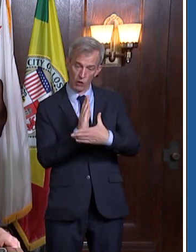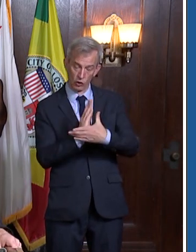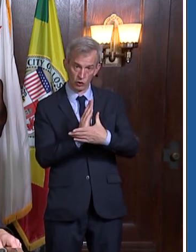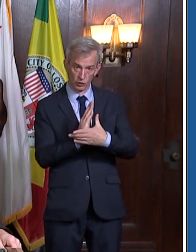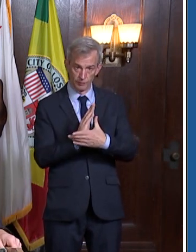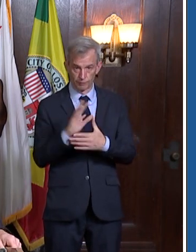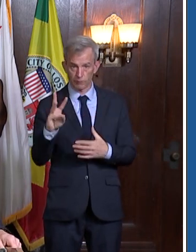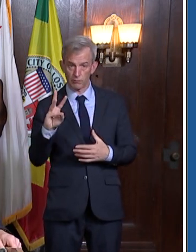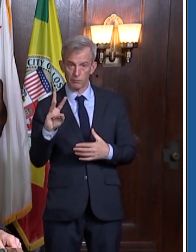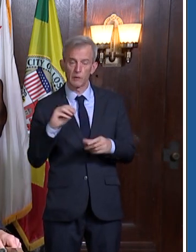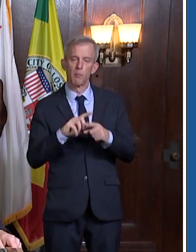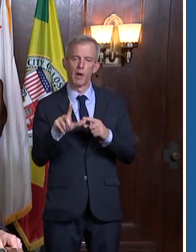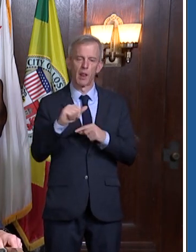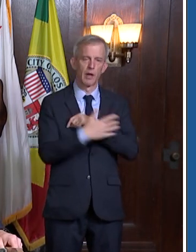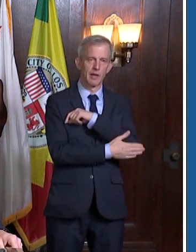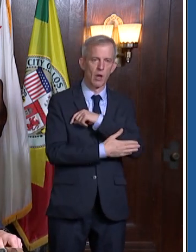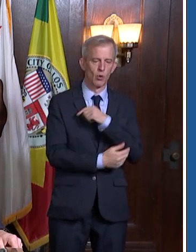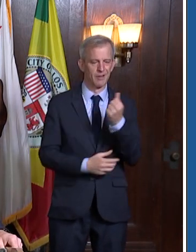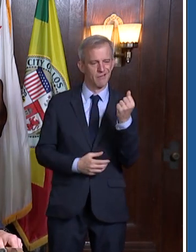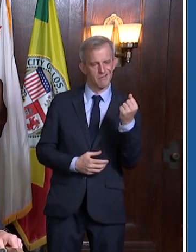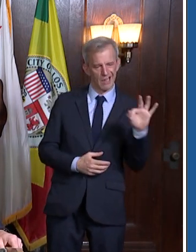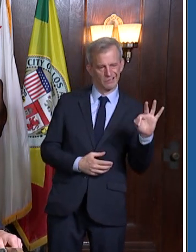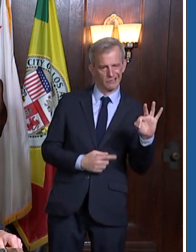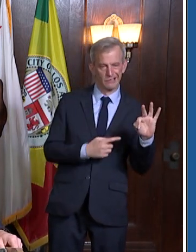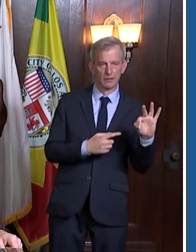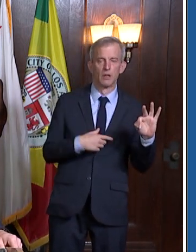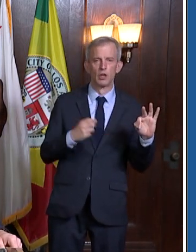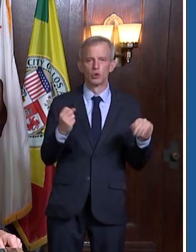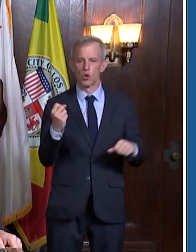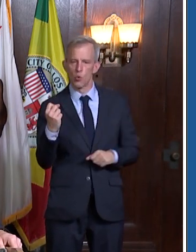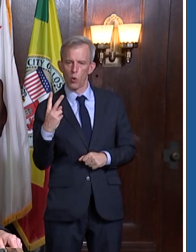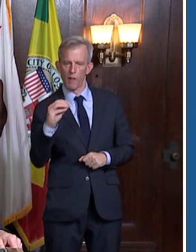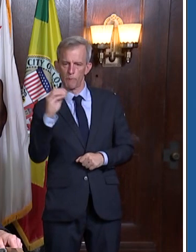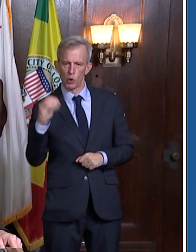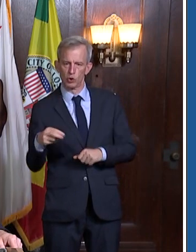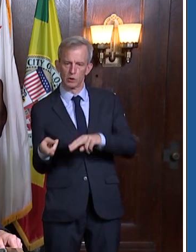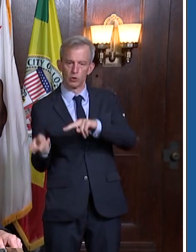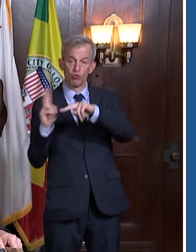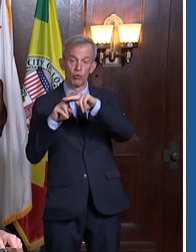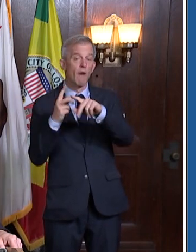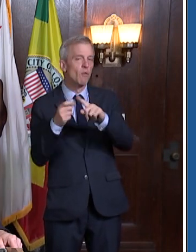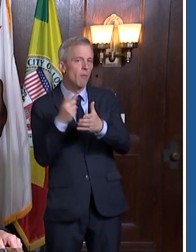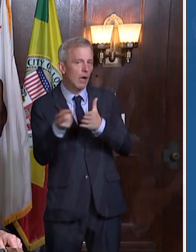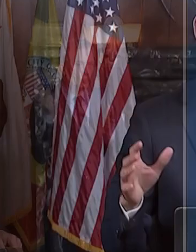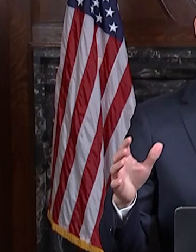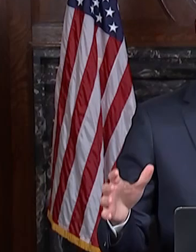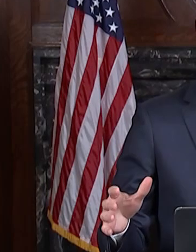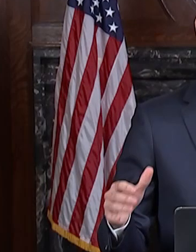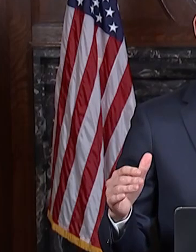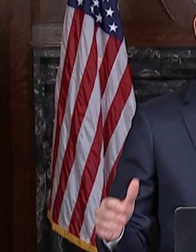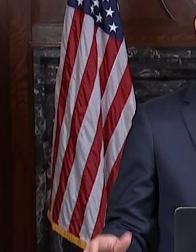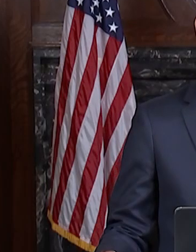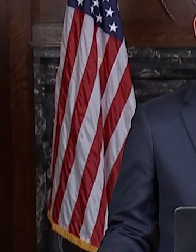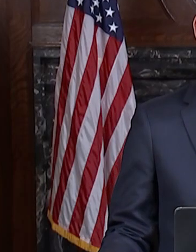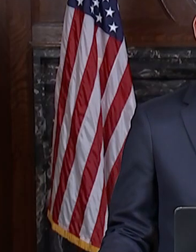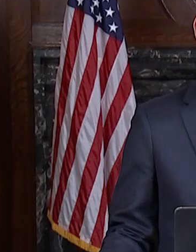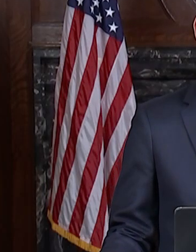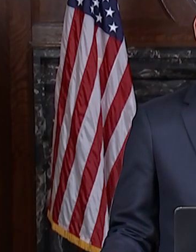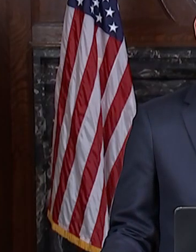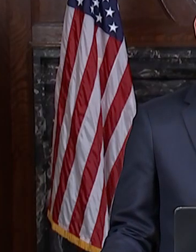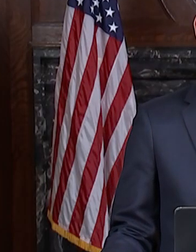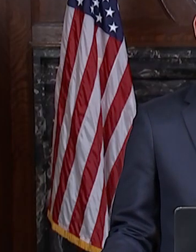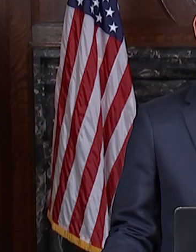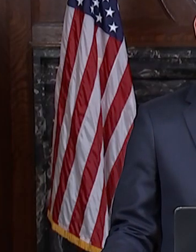county 19. That's a 12% increase, worryingly, since last week. At the peak of our winter surge